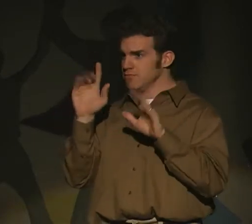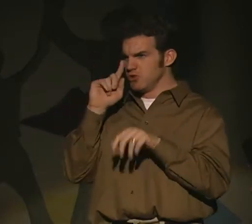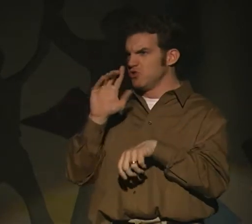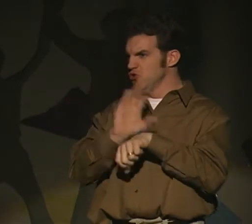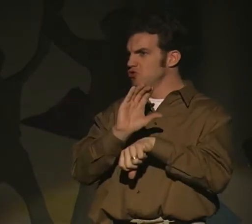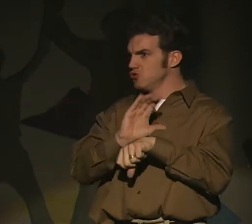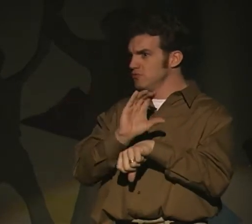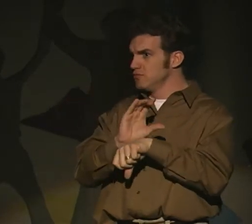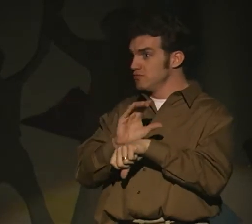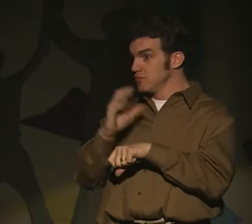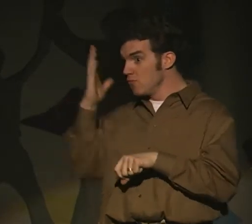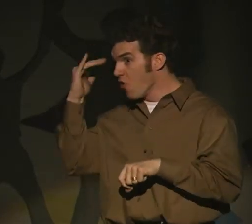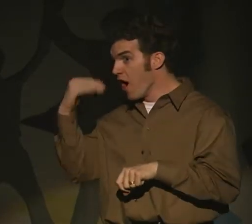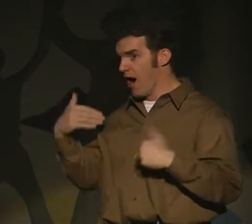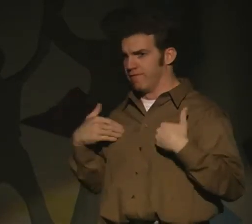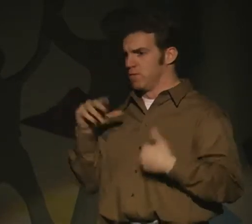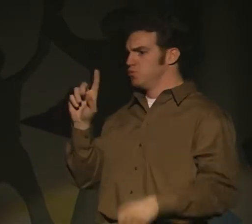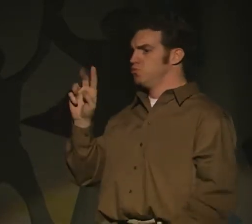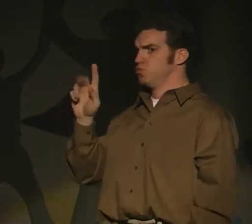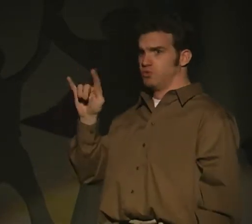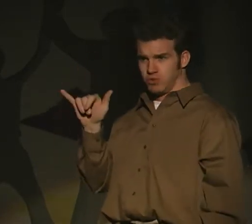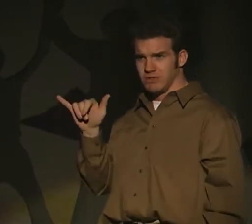own silver watch at 7 years of age.